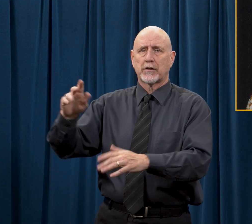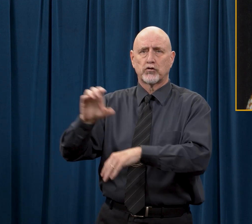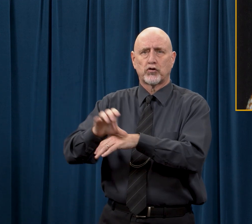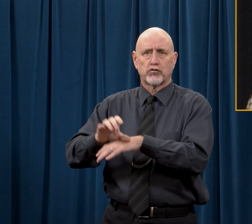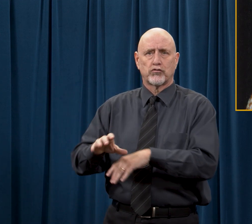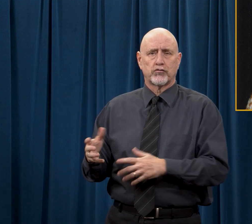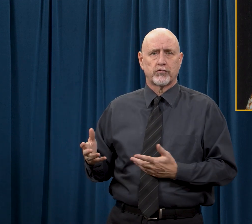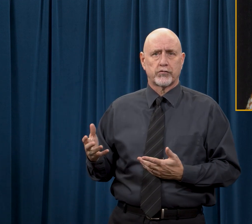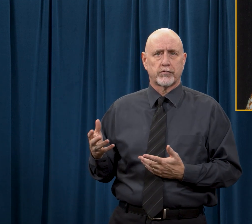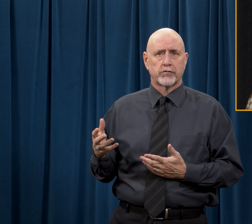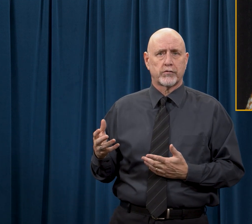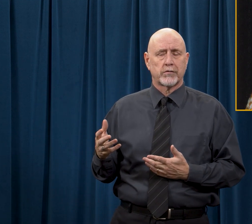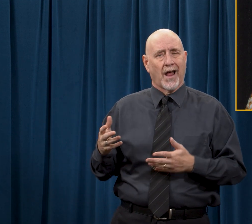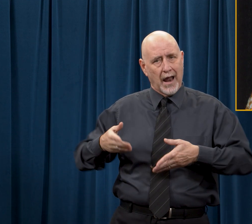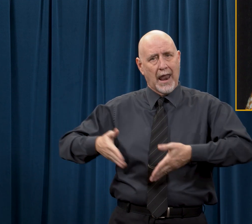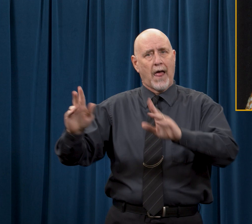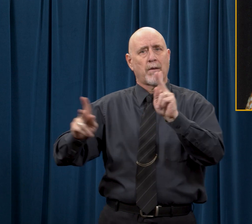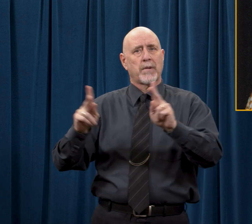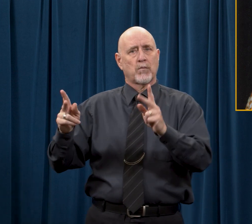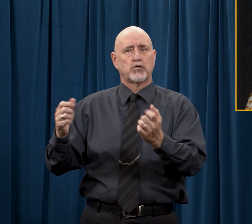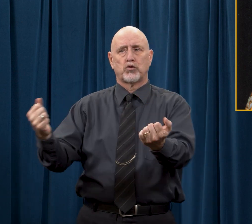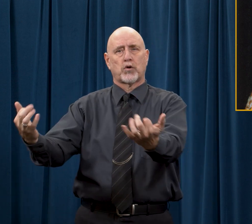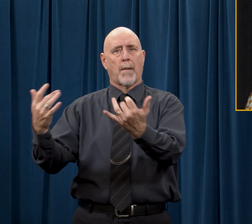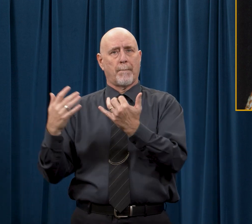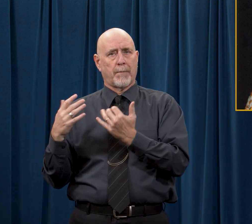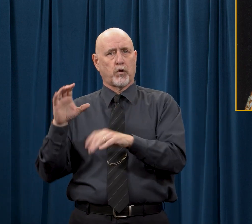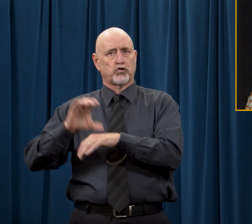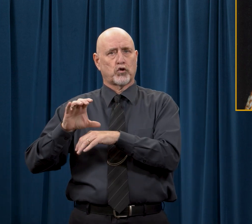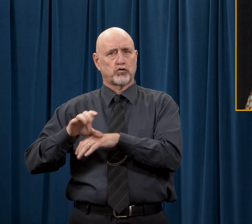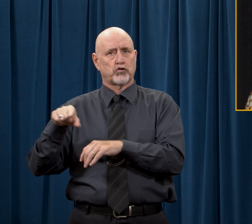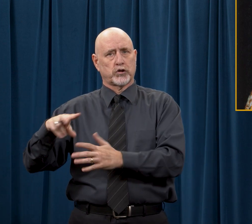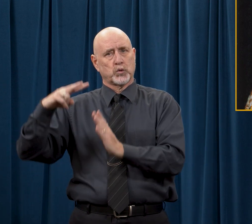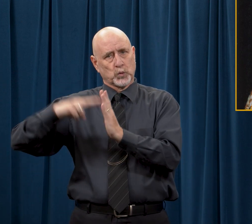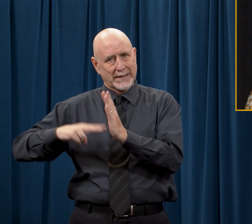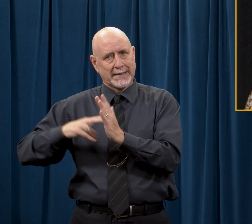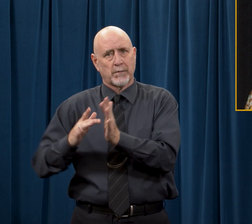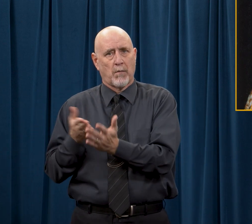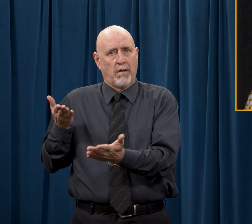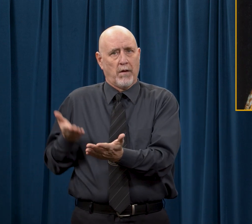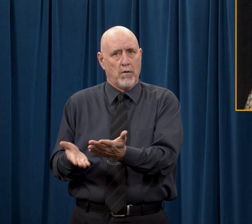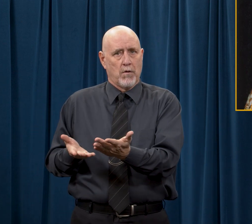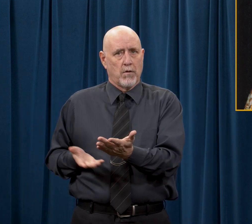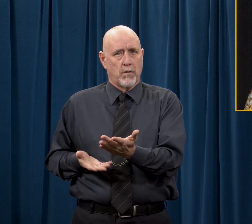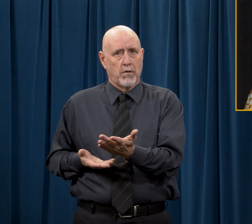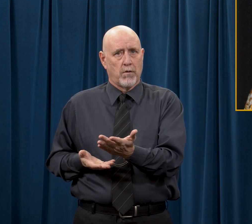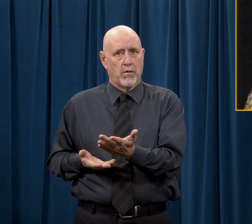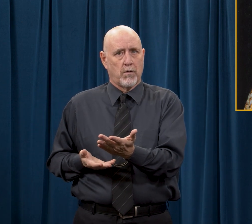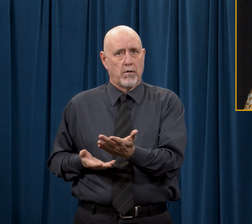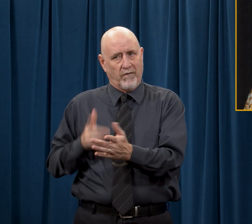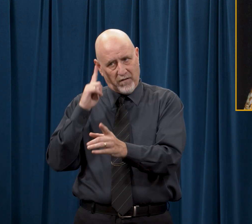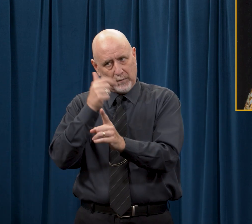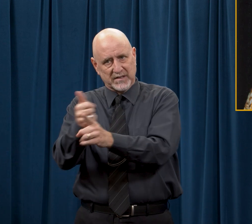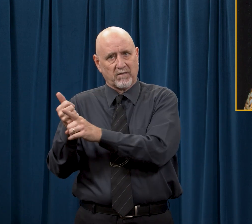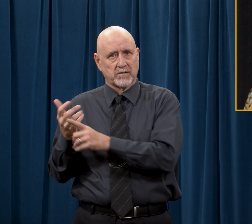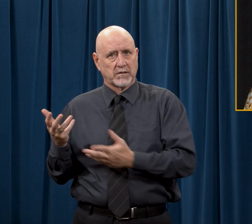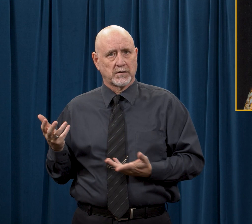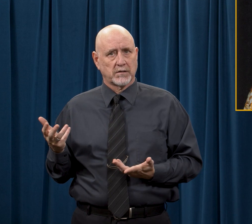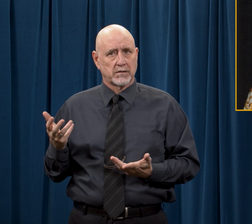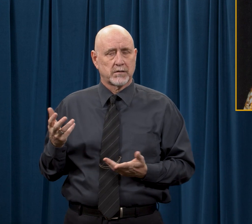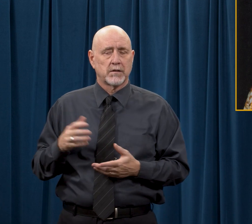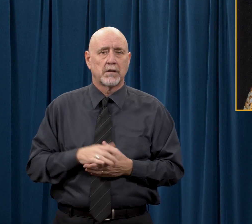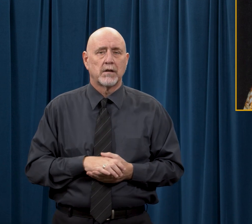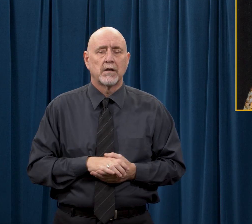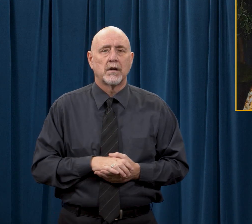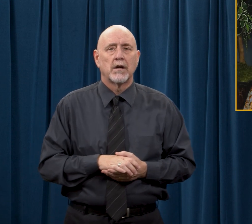back into the churches. This allowed the people to come to the churches and read the Bible for